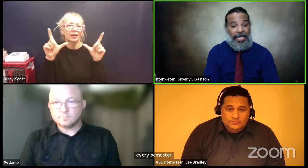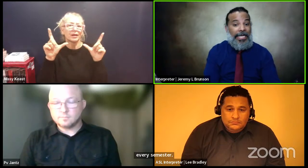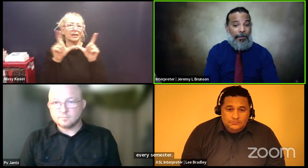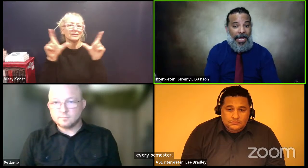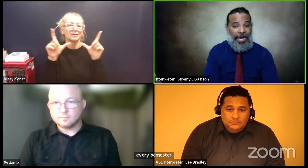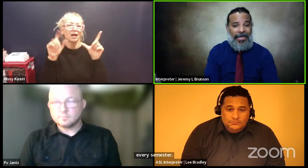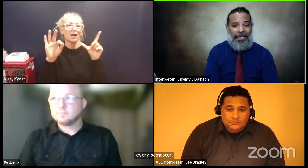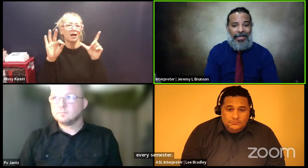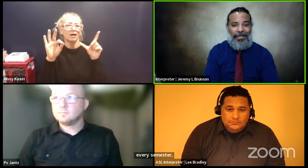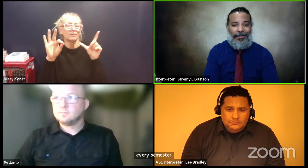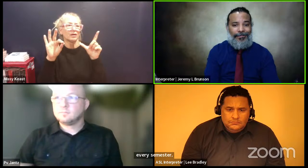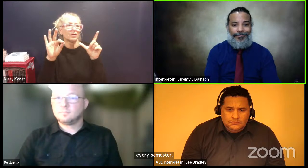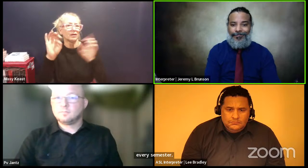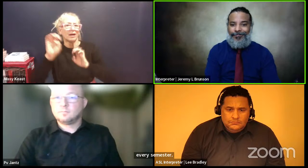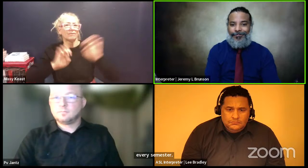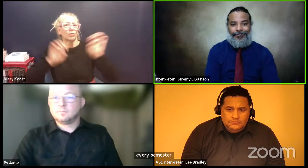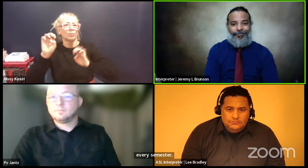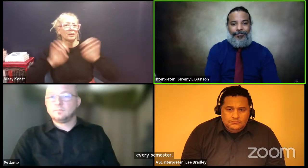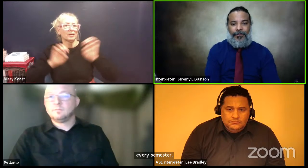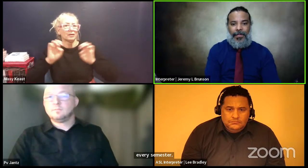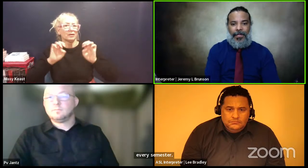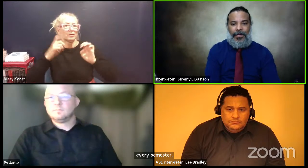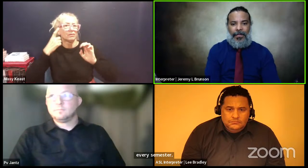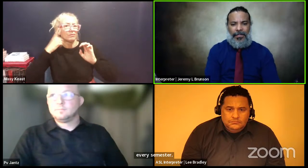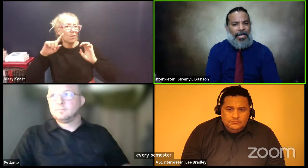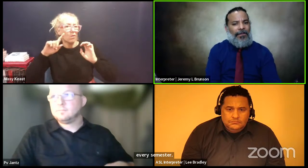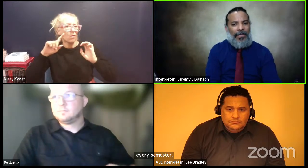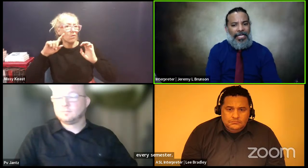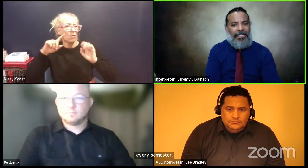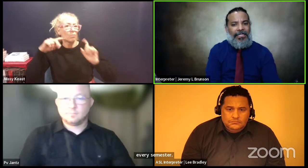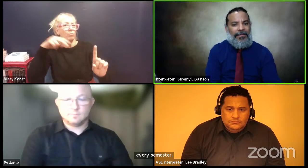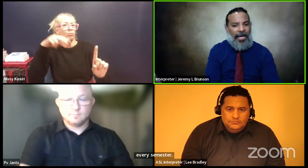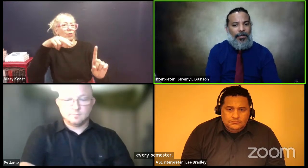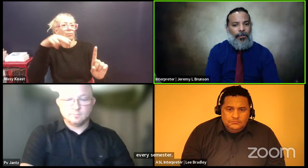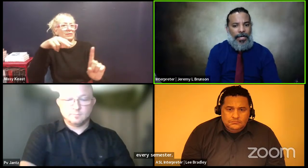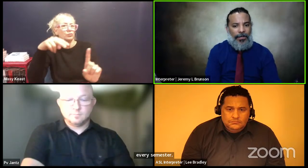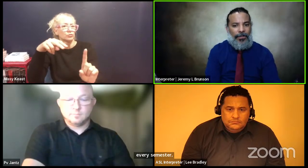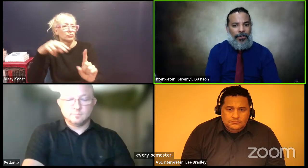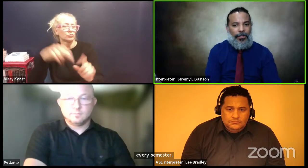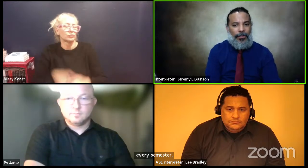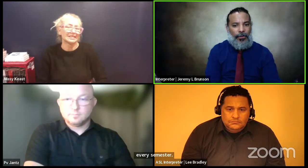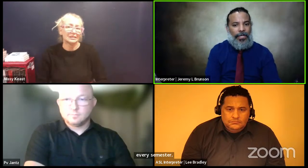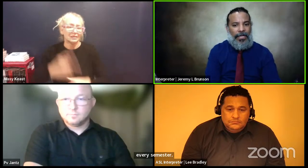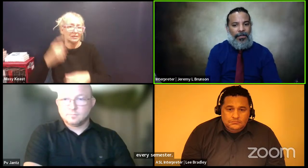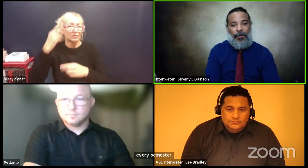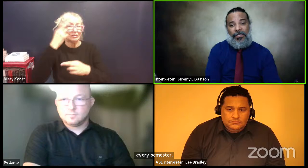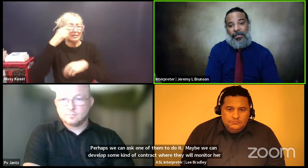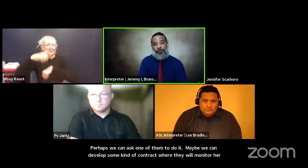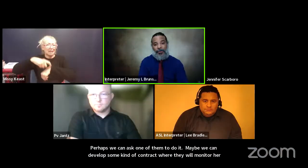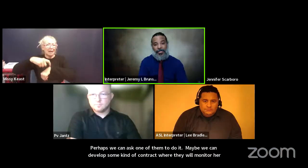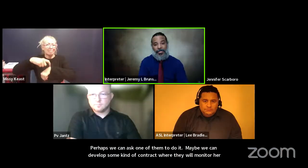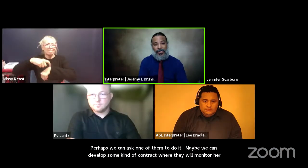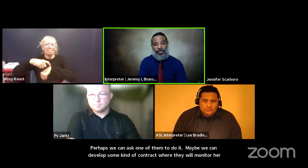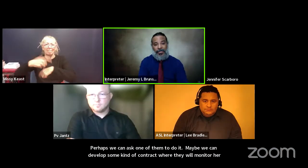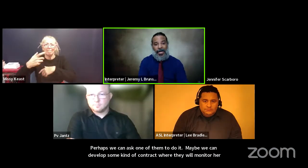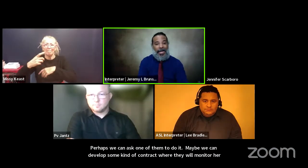so they can get paid. And some kind of licensed evaluator who can oversee the probation. I know